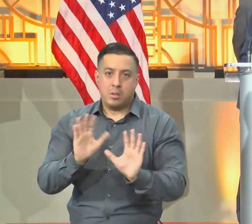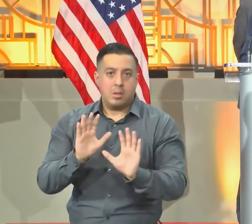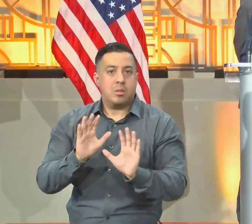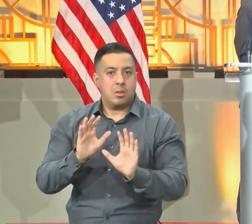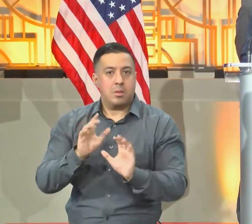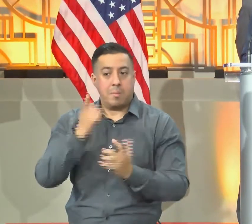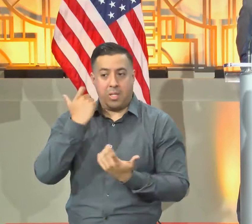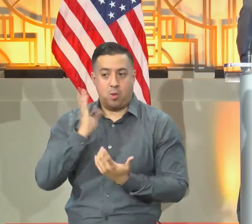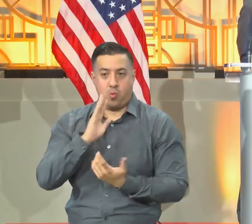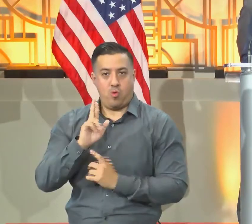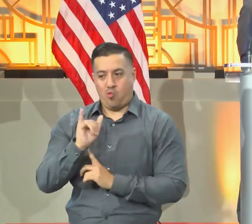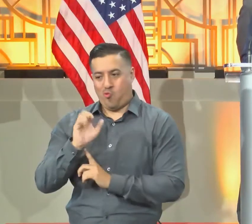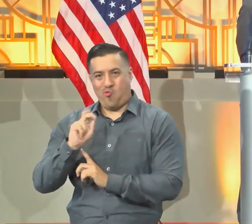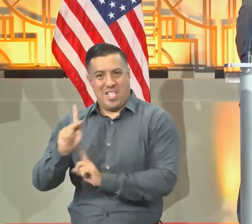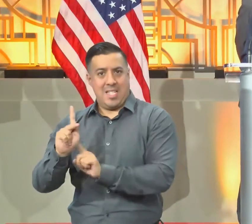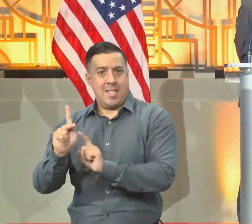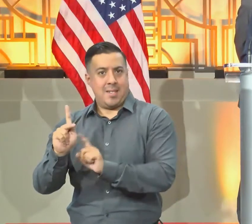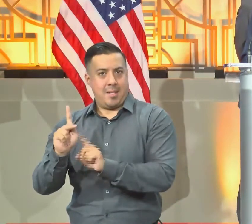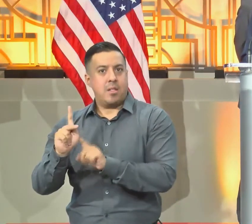the risk of